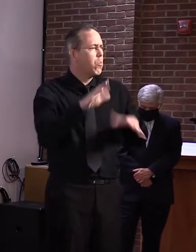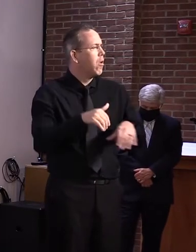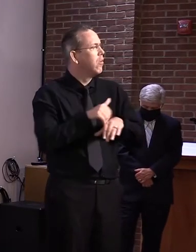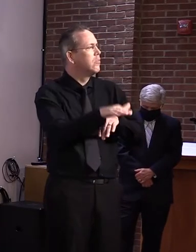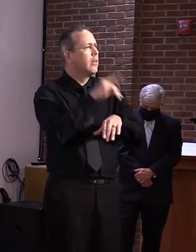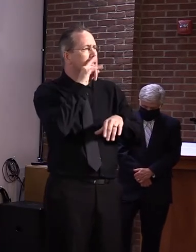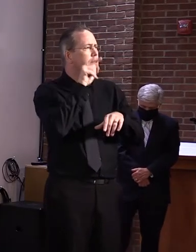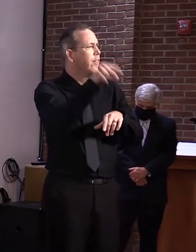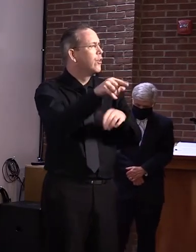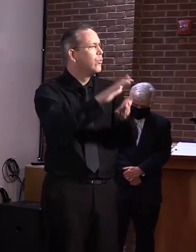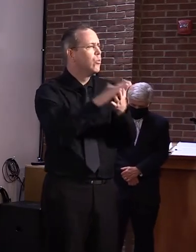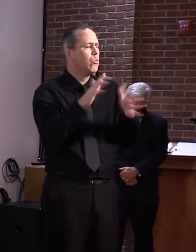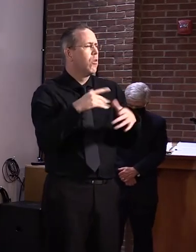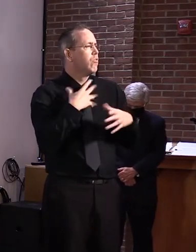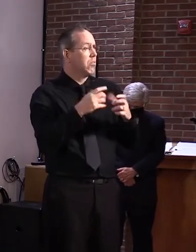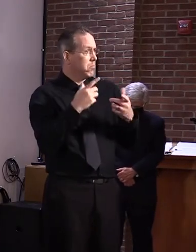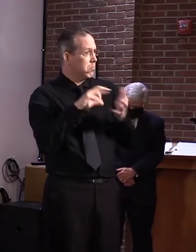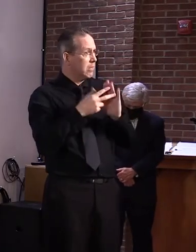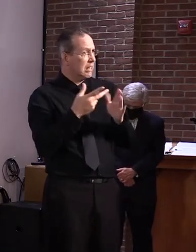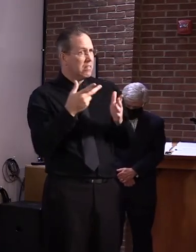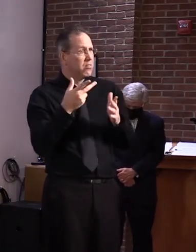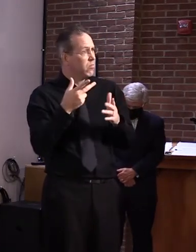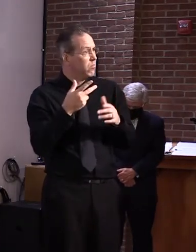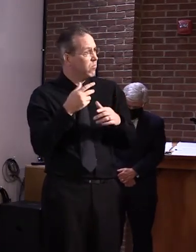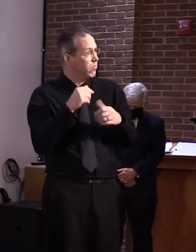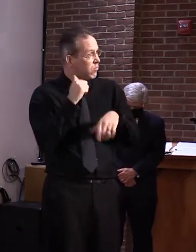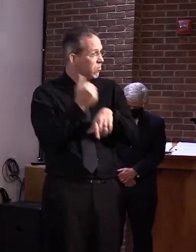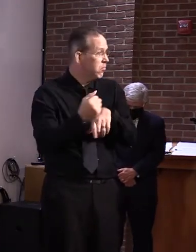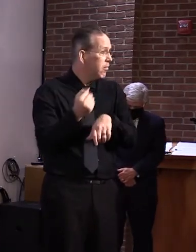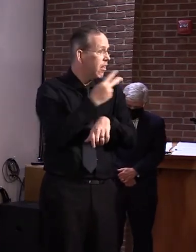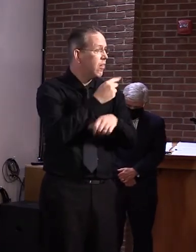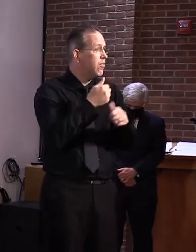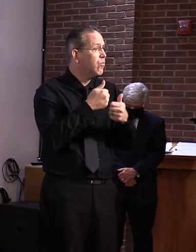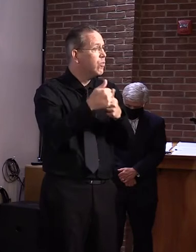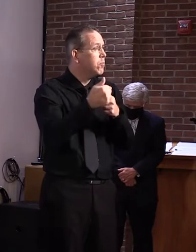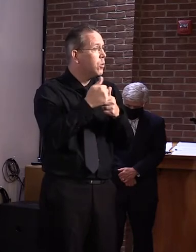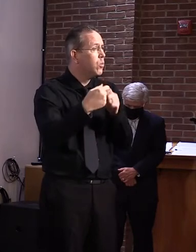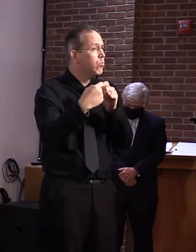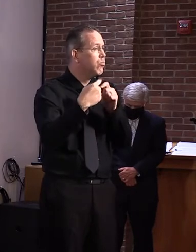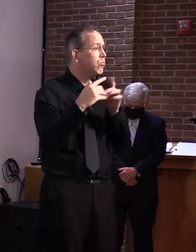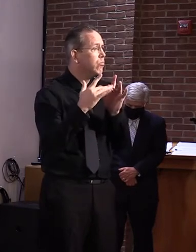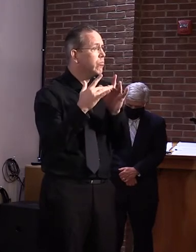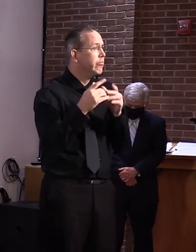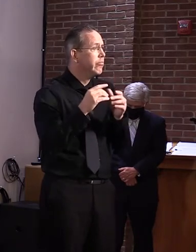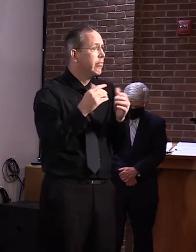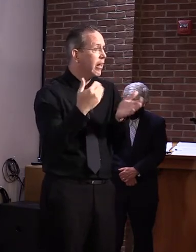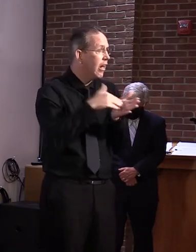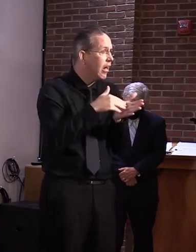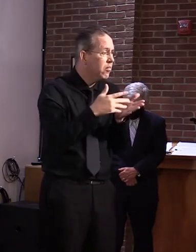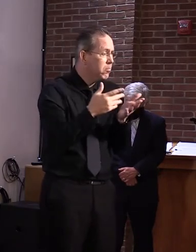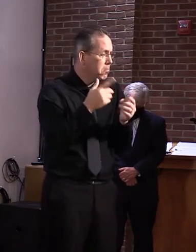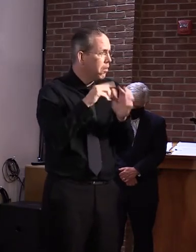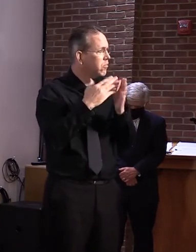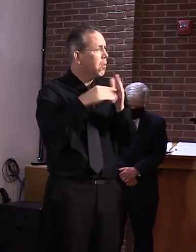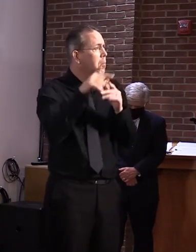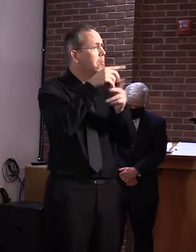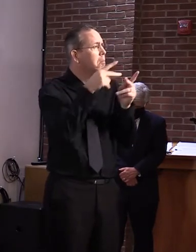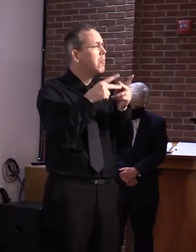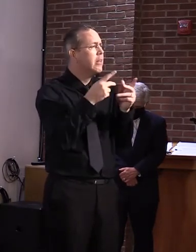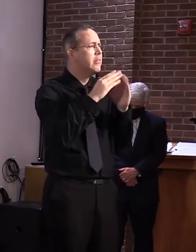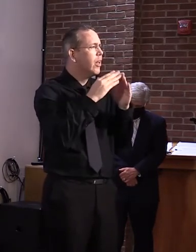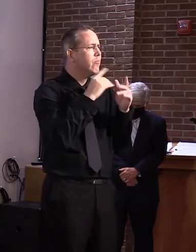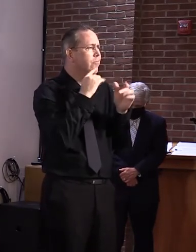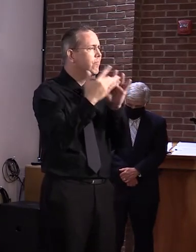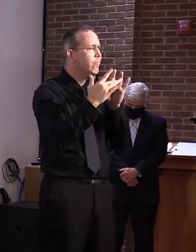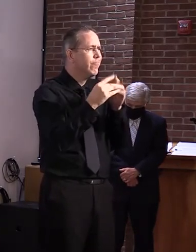to simultaneously offer in-person instruction and remote learning. Review now